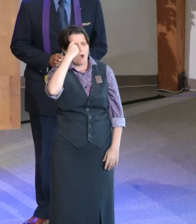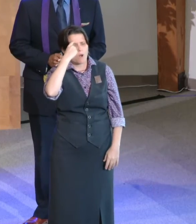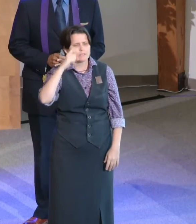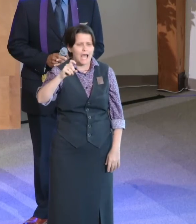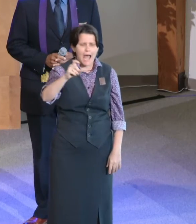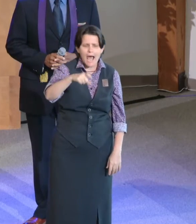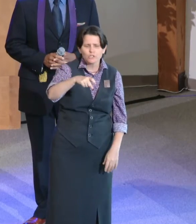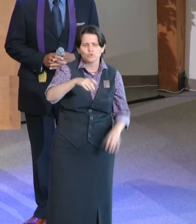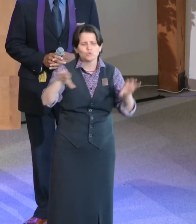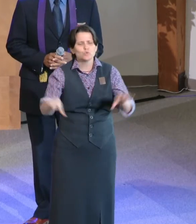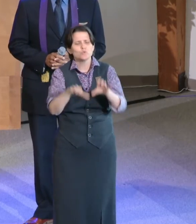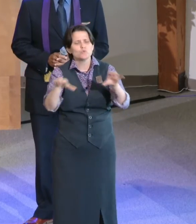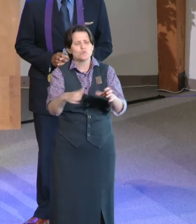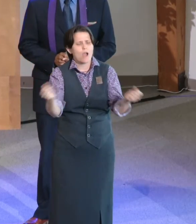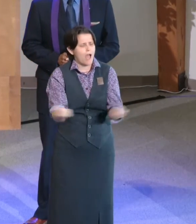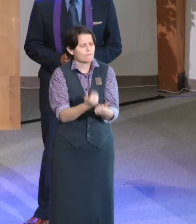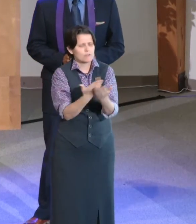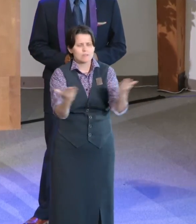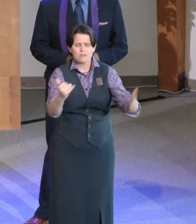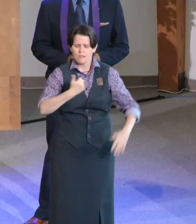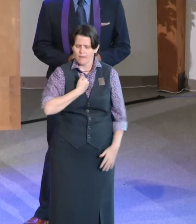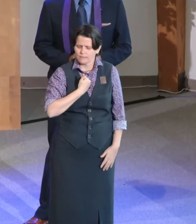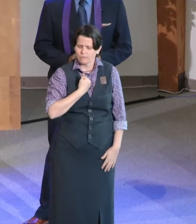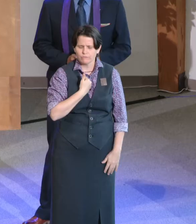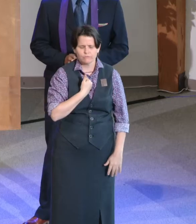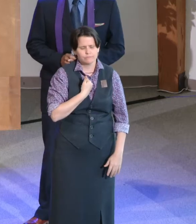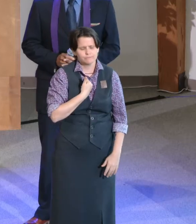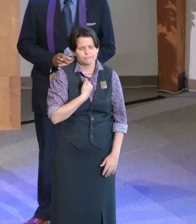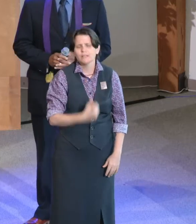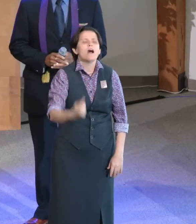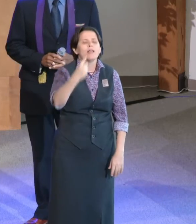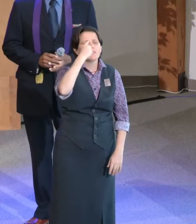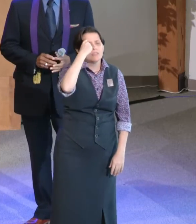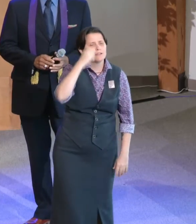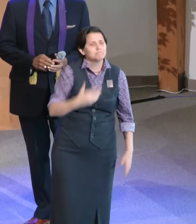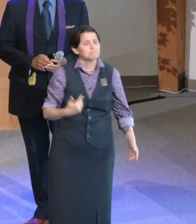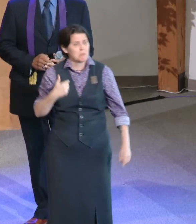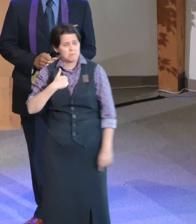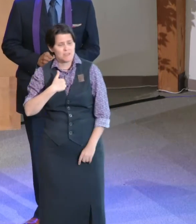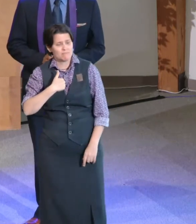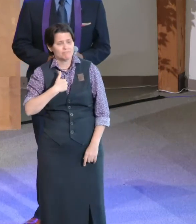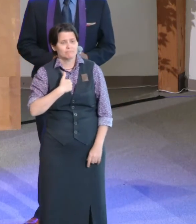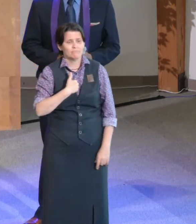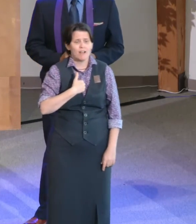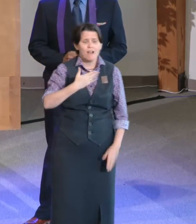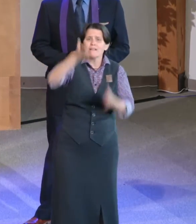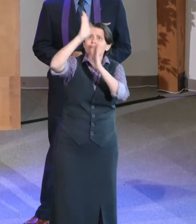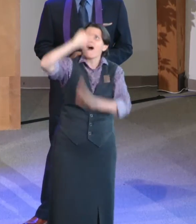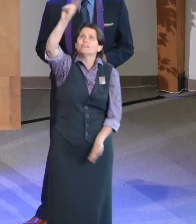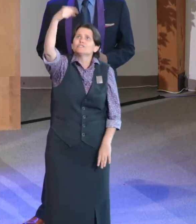myself. I didn't know the grace of God was